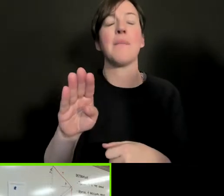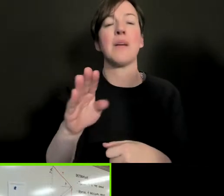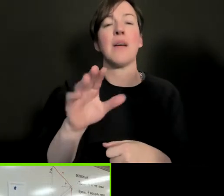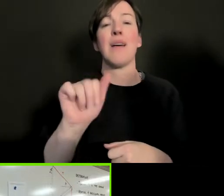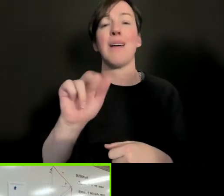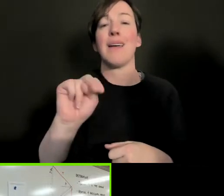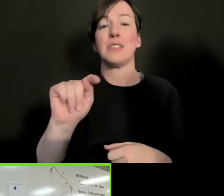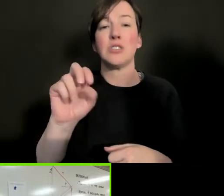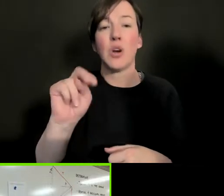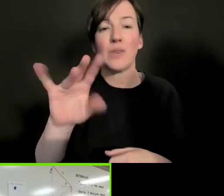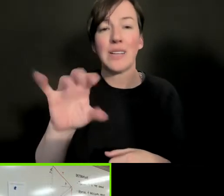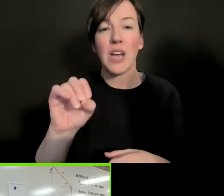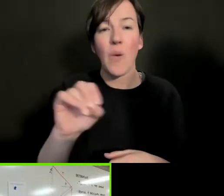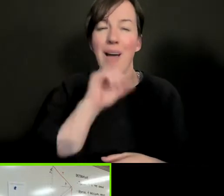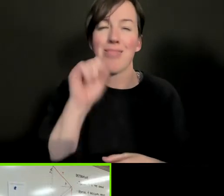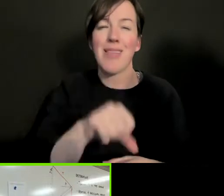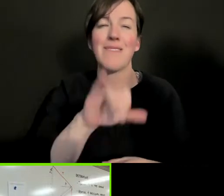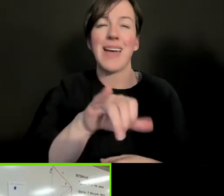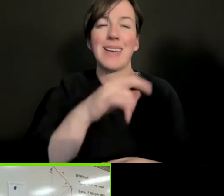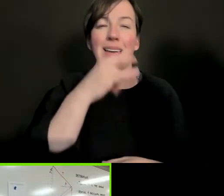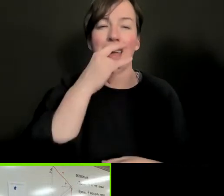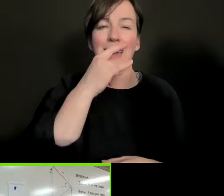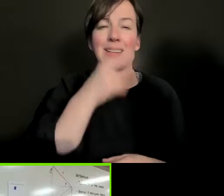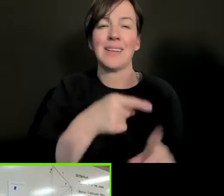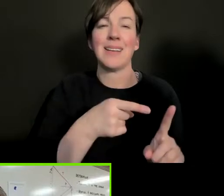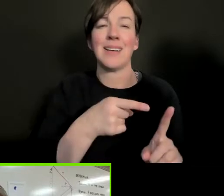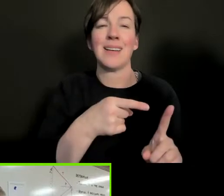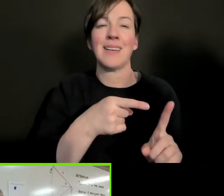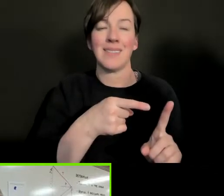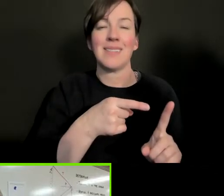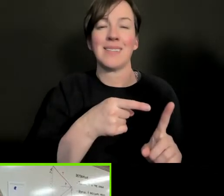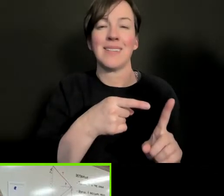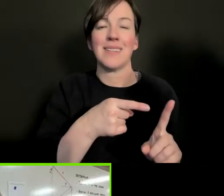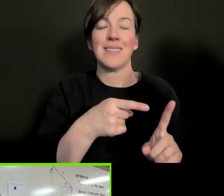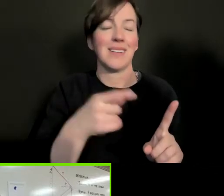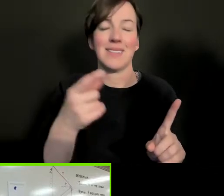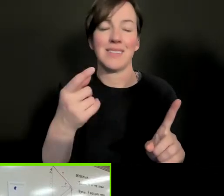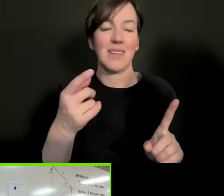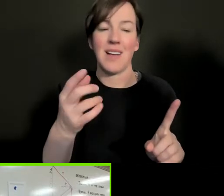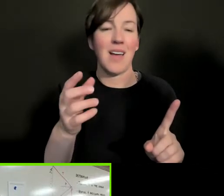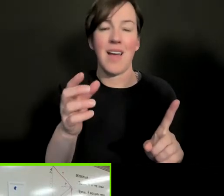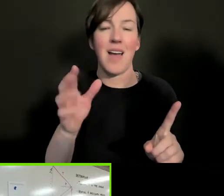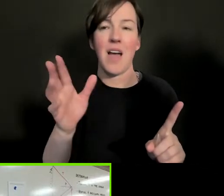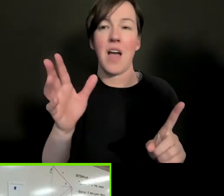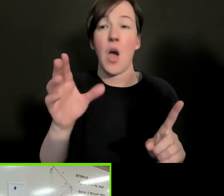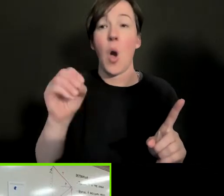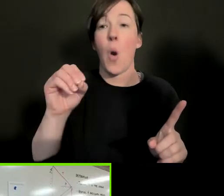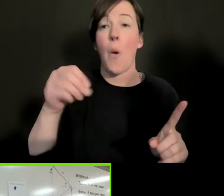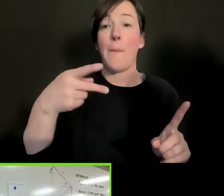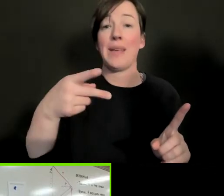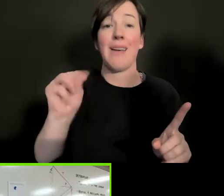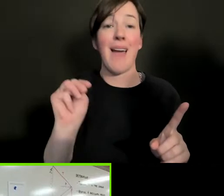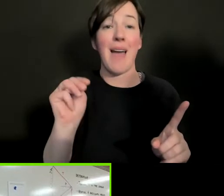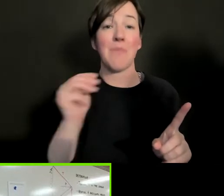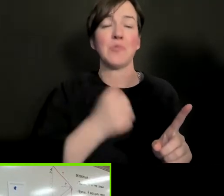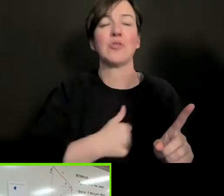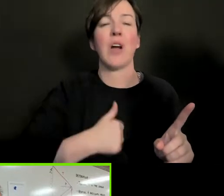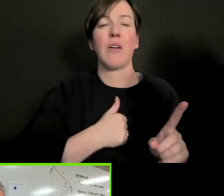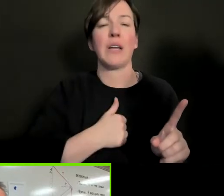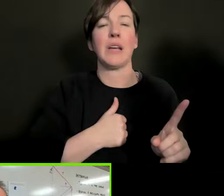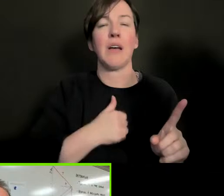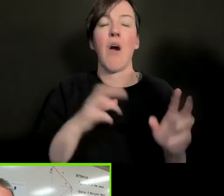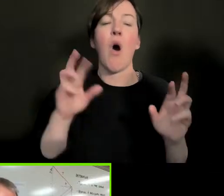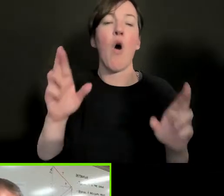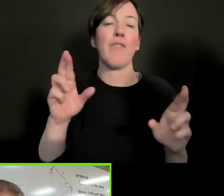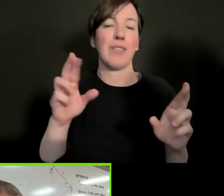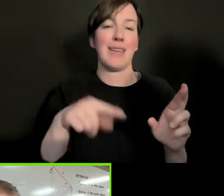Antonio, I love that kid. And Office of OPM, sorry, hopefully